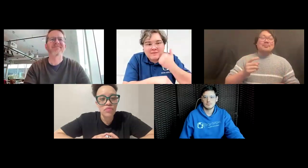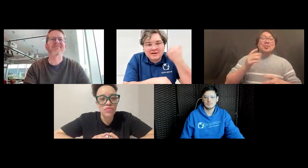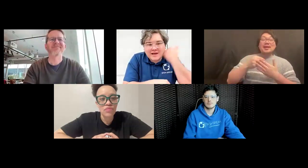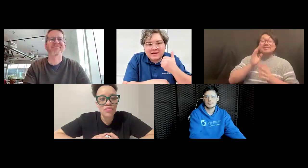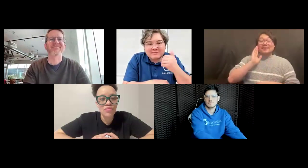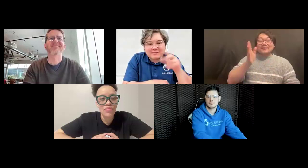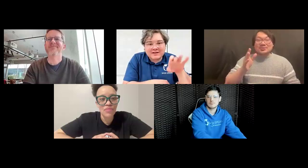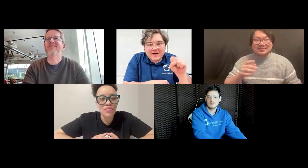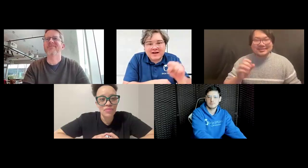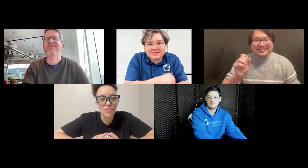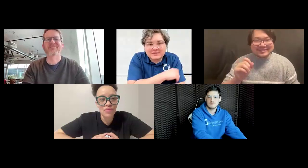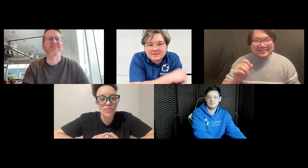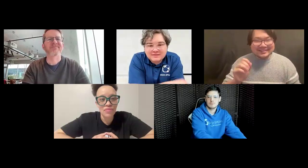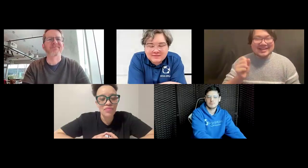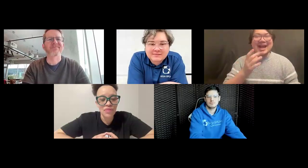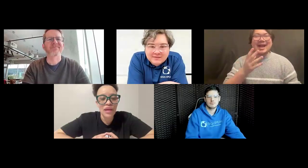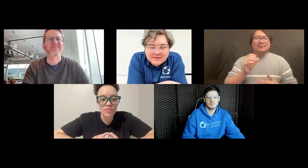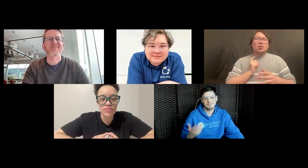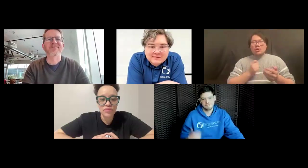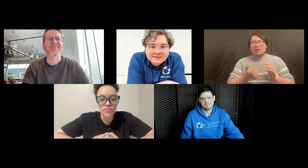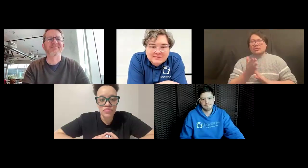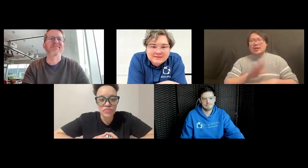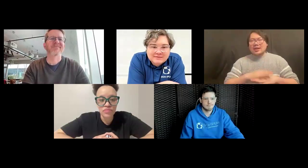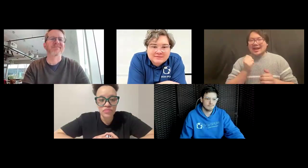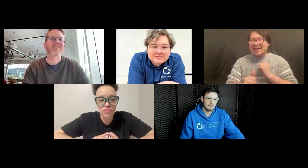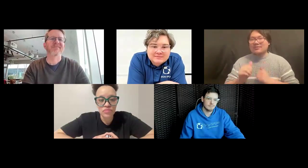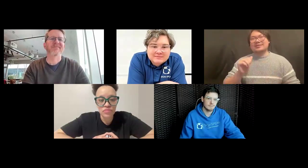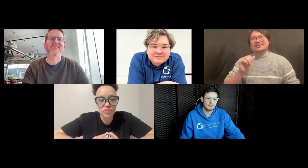at right now. We work Right. on it every day. Yeah.